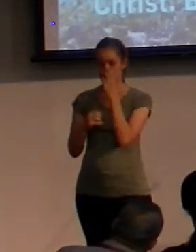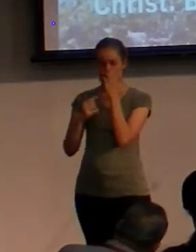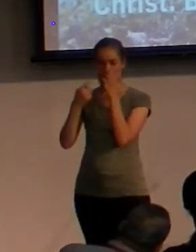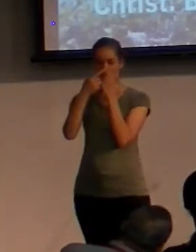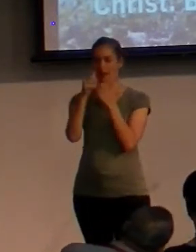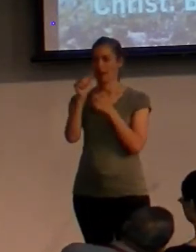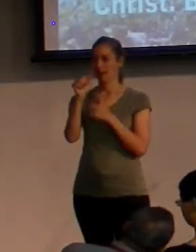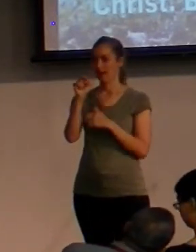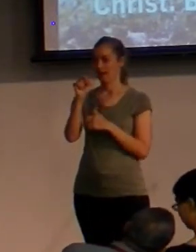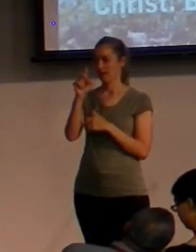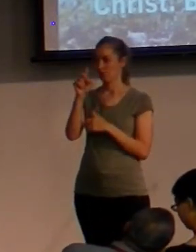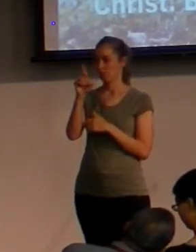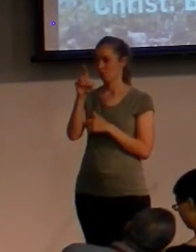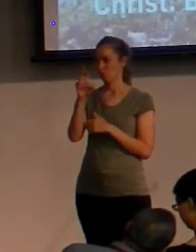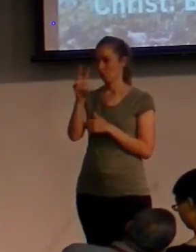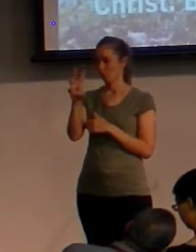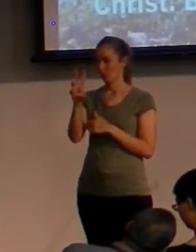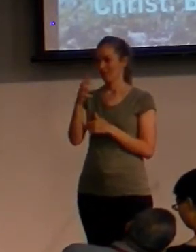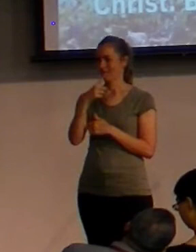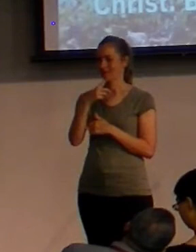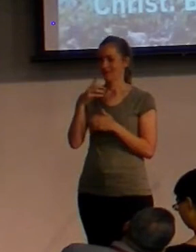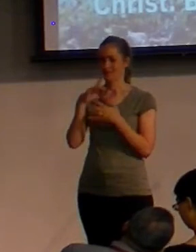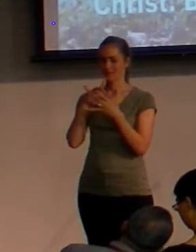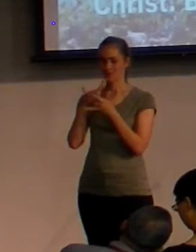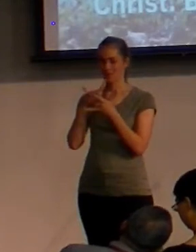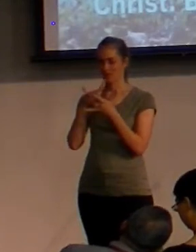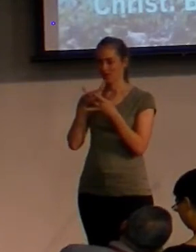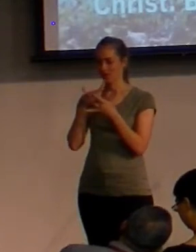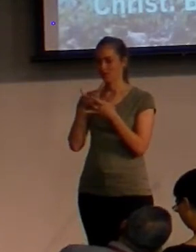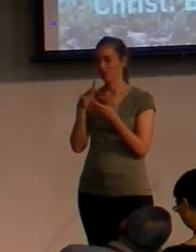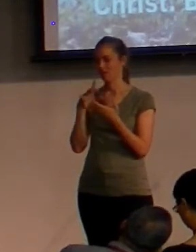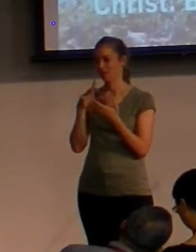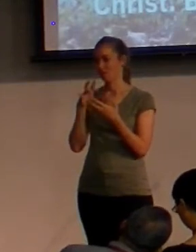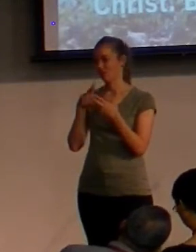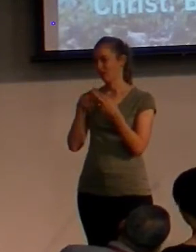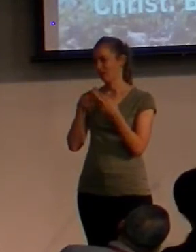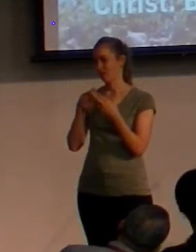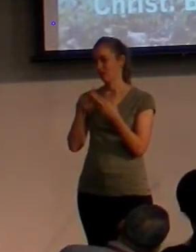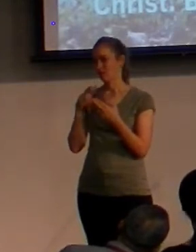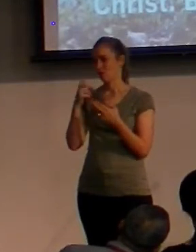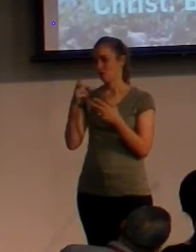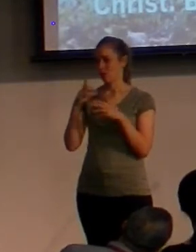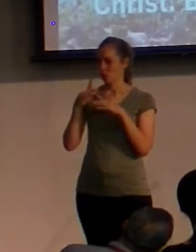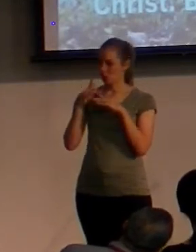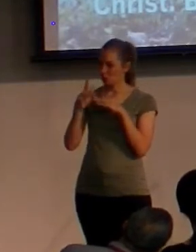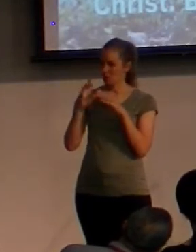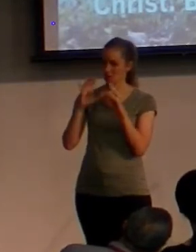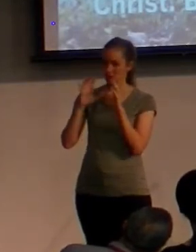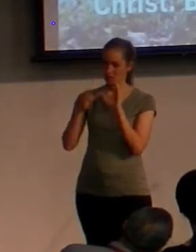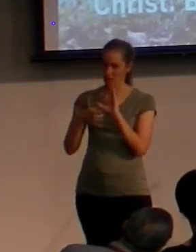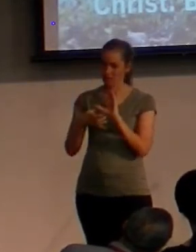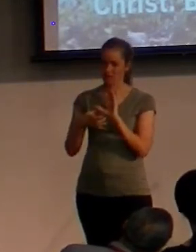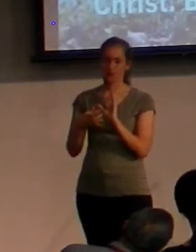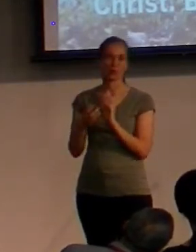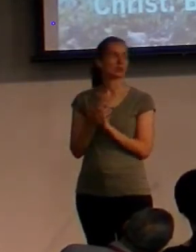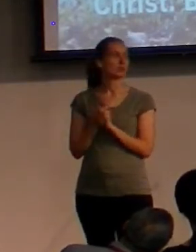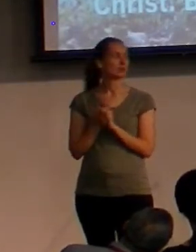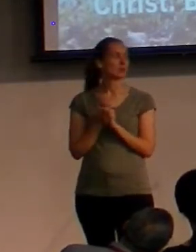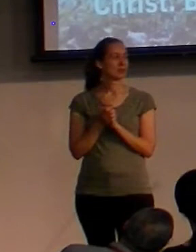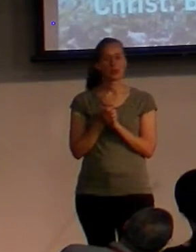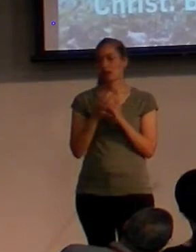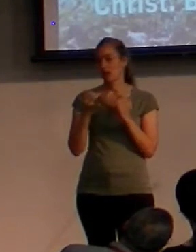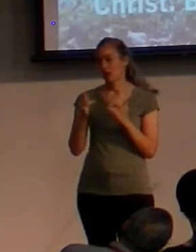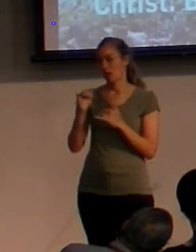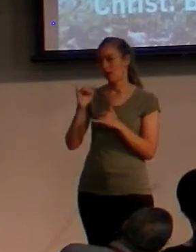who is, I think, a relative, but one of Isaiah's earliest converts, and now